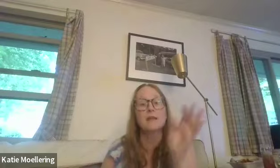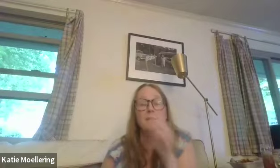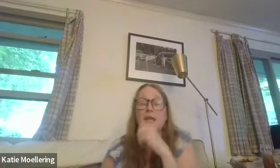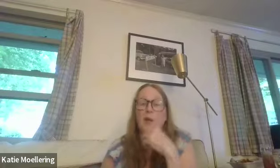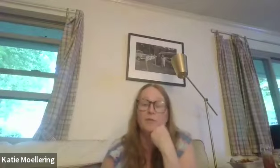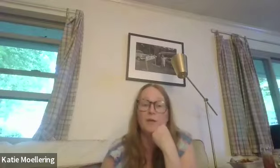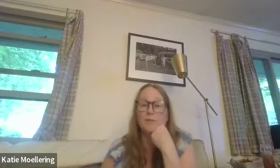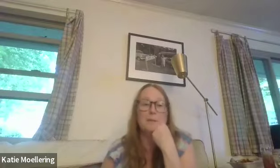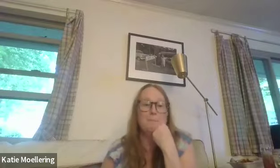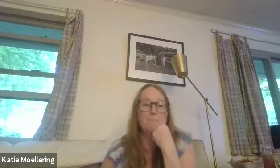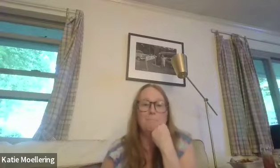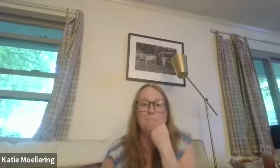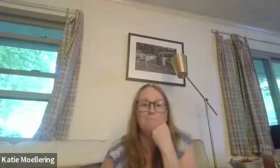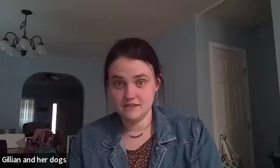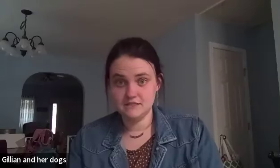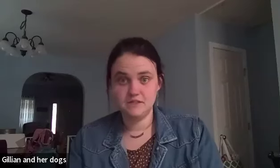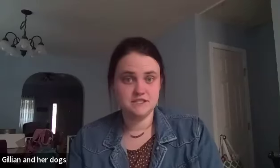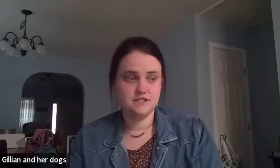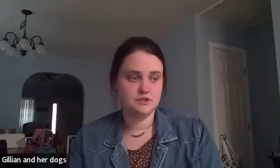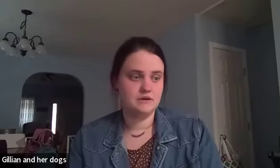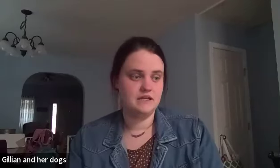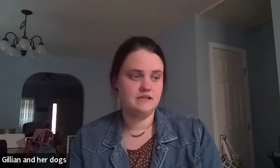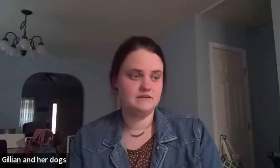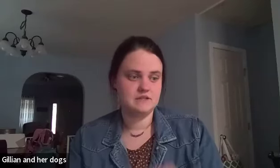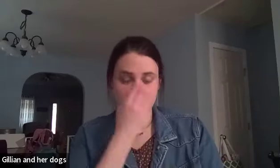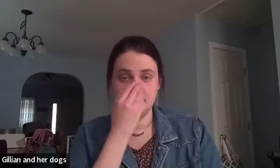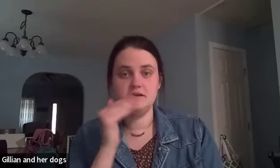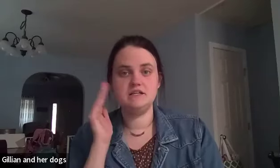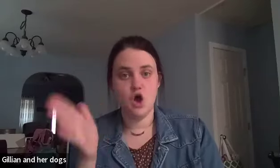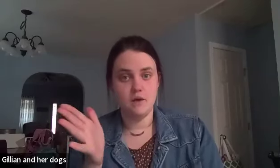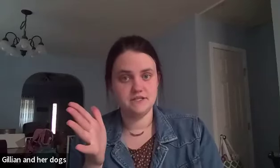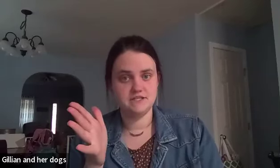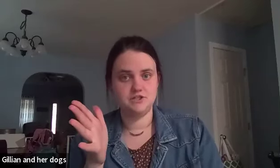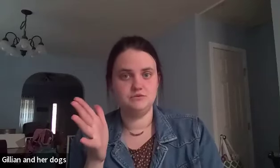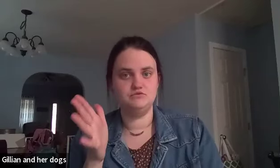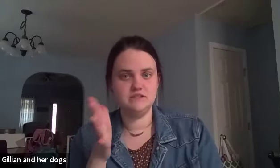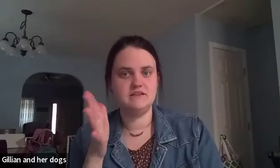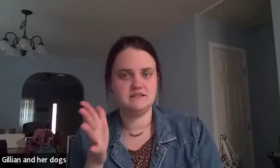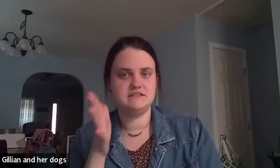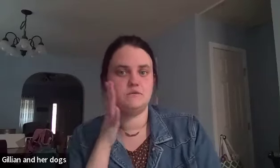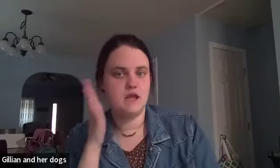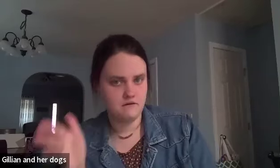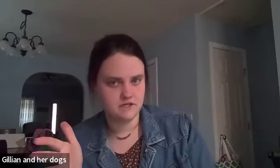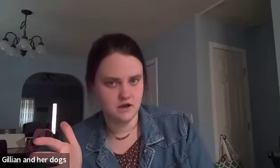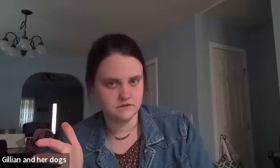let me know before next week. Yes, please do. Even any topics that you would really like to see that we haven't